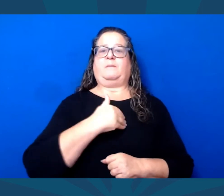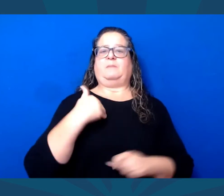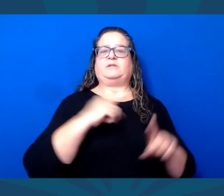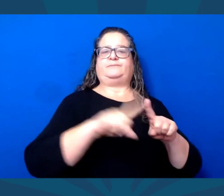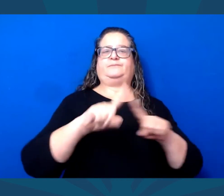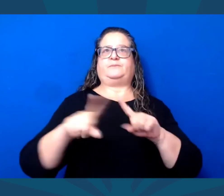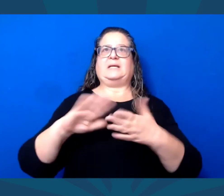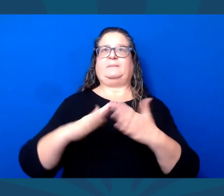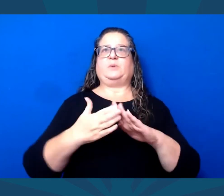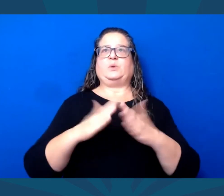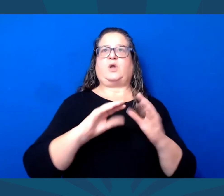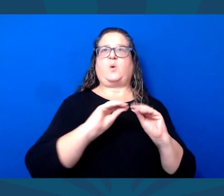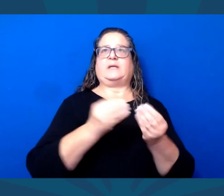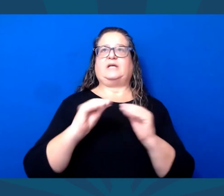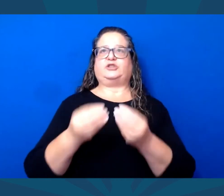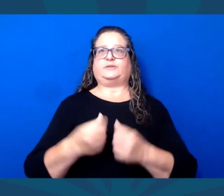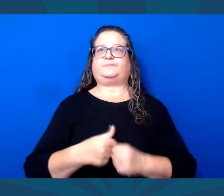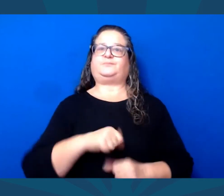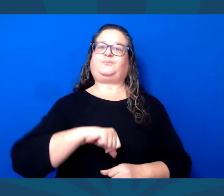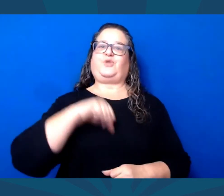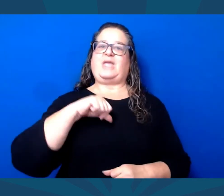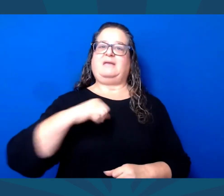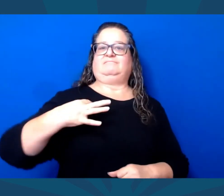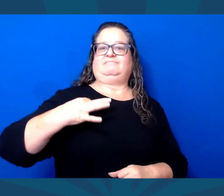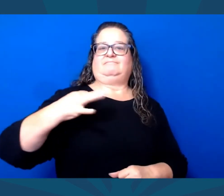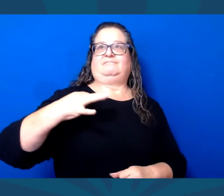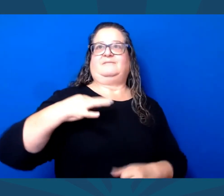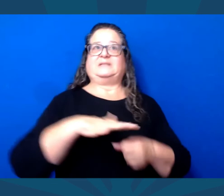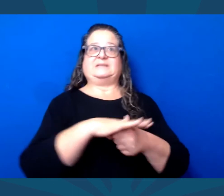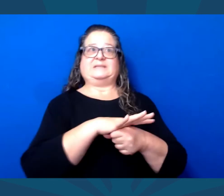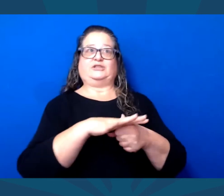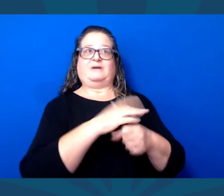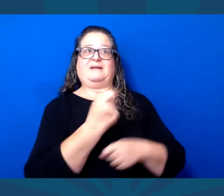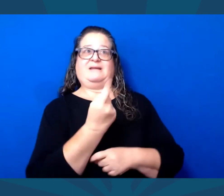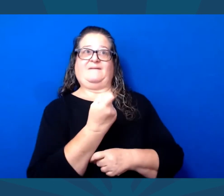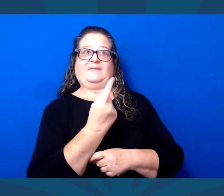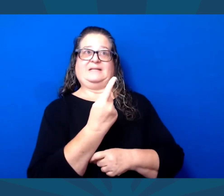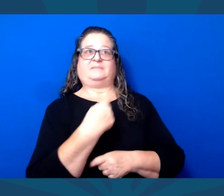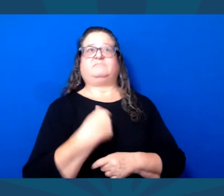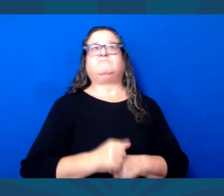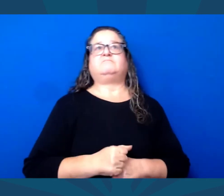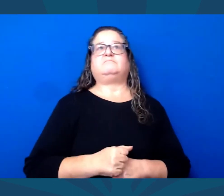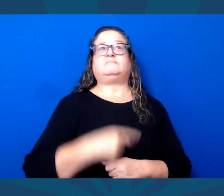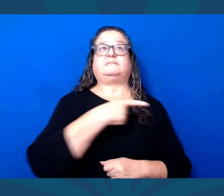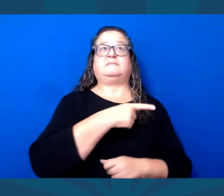several community organizations, is proud to run for LD11.